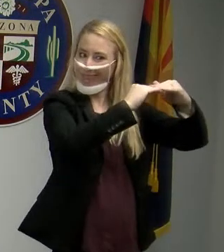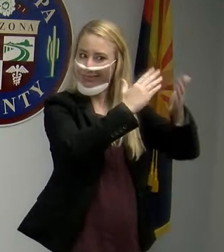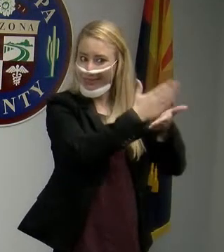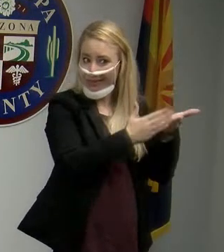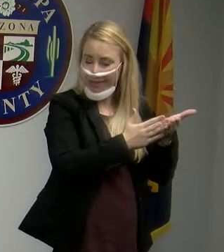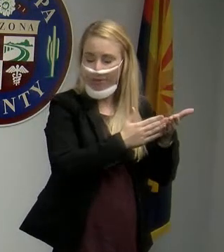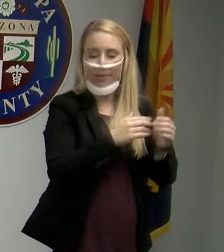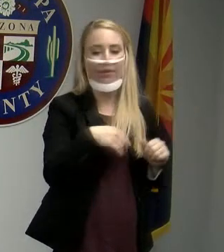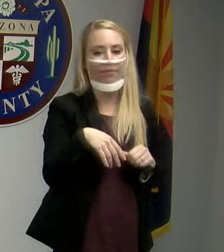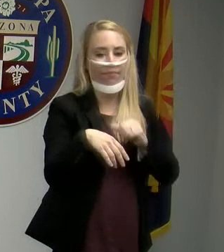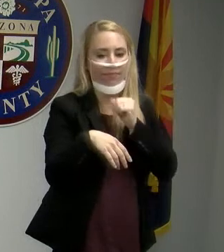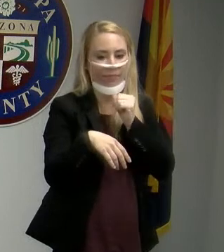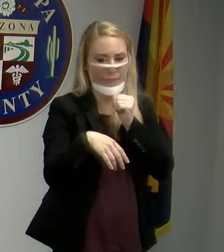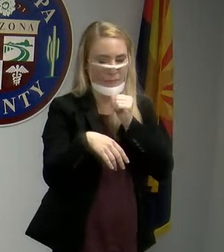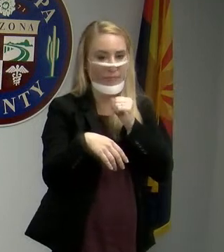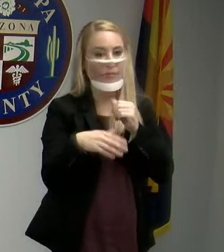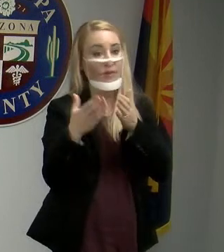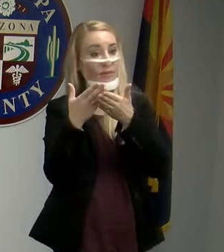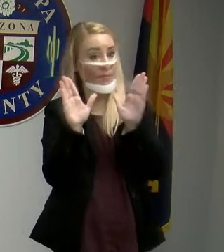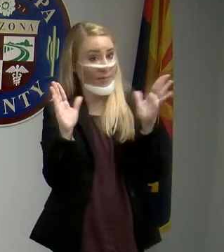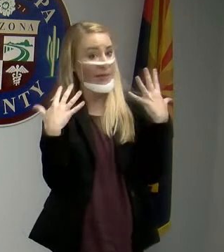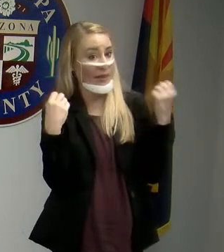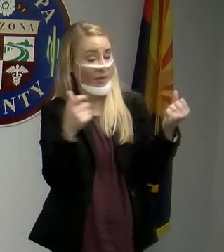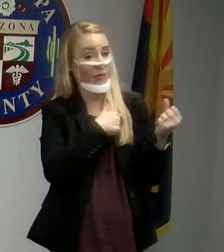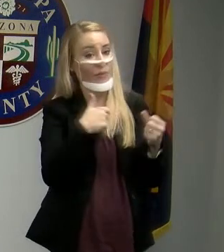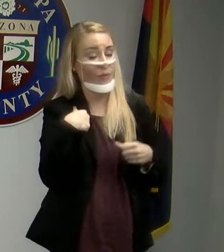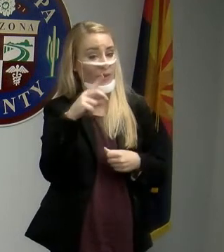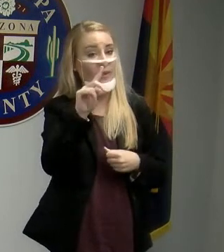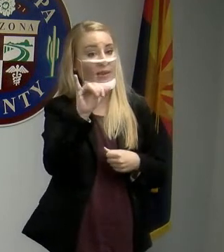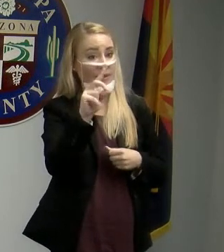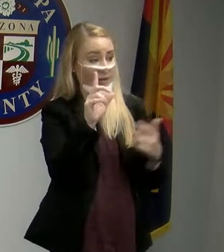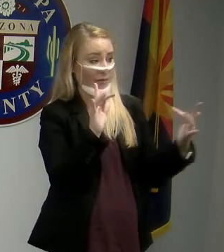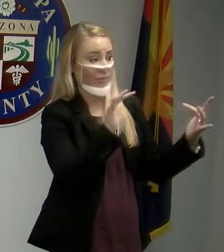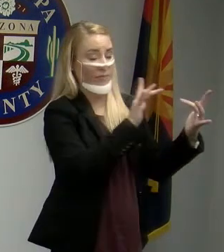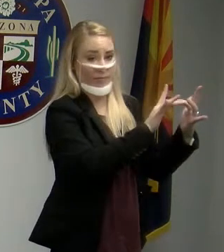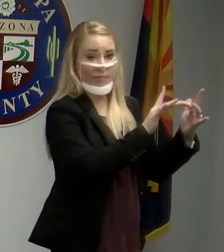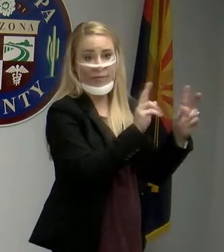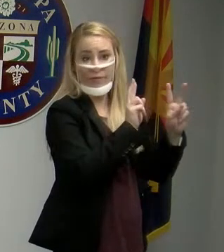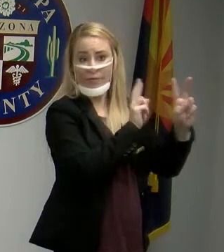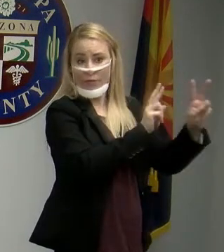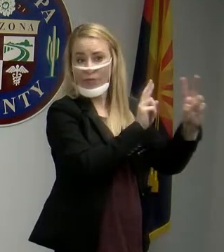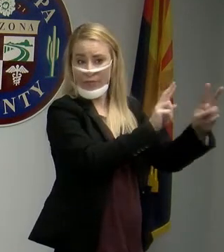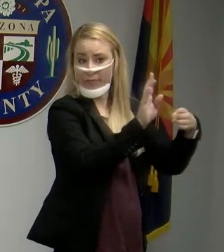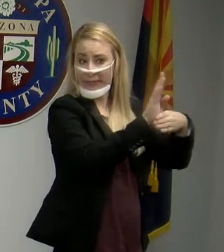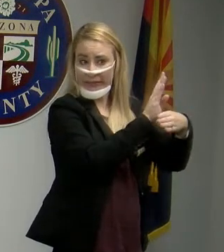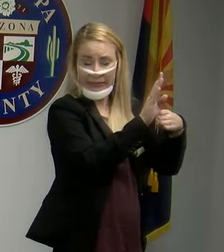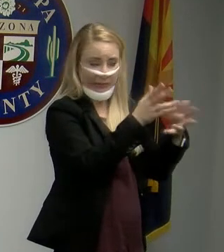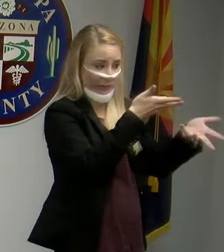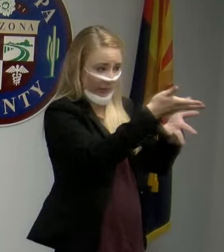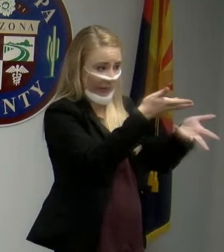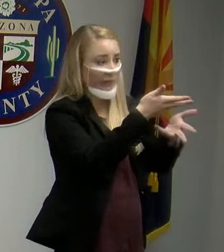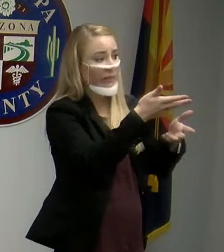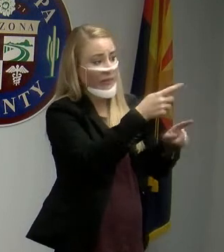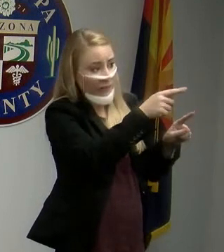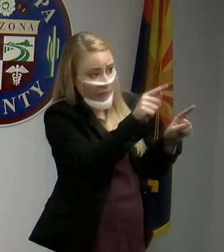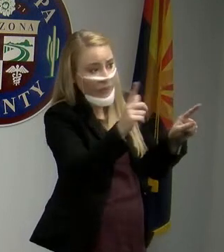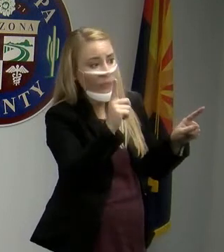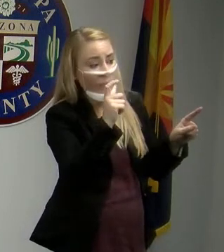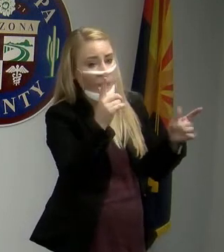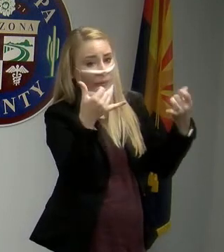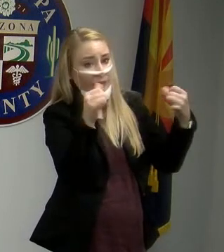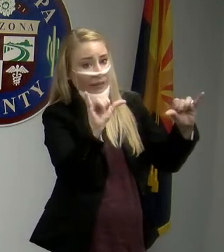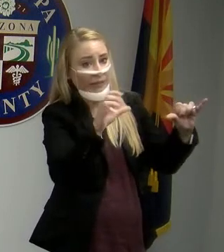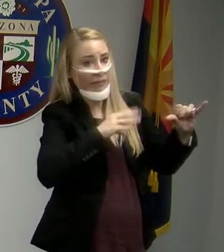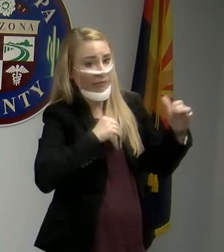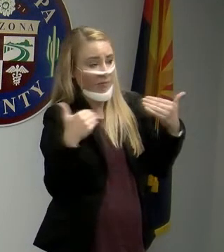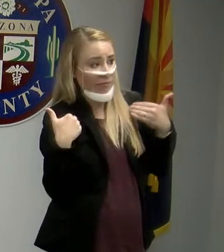earlier that Public Health did reach out to our funeral homes in the Valley to expand who was accepting bodies